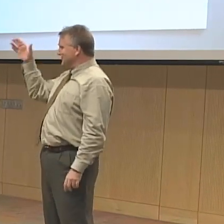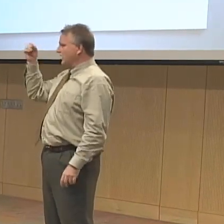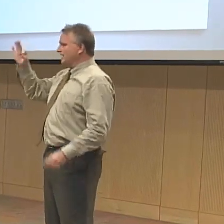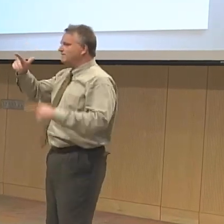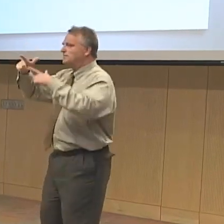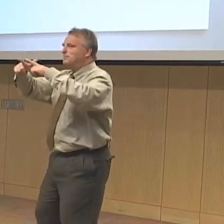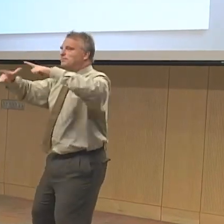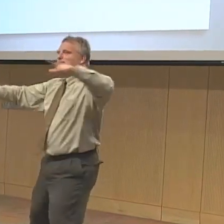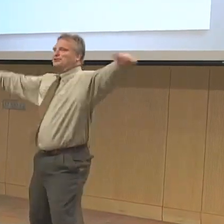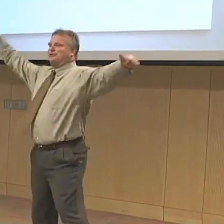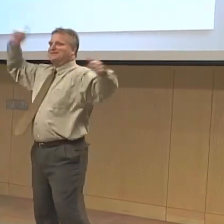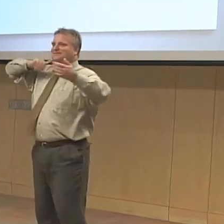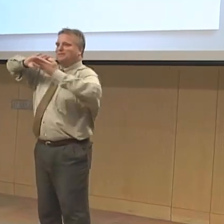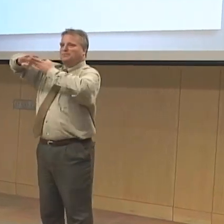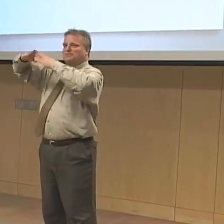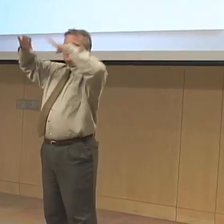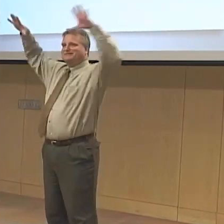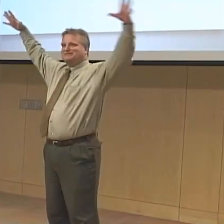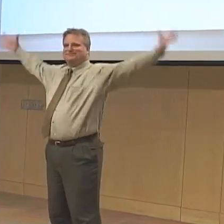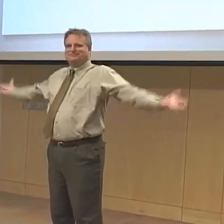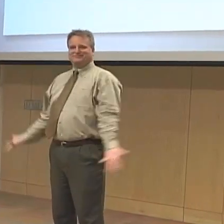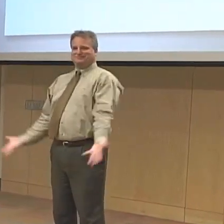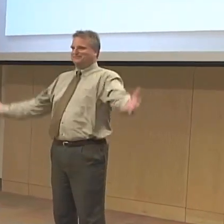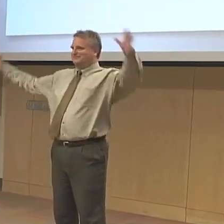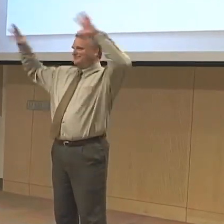Is that the future of the broader deaf community?